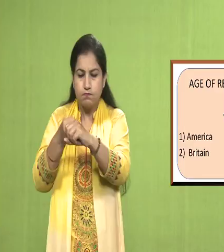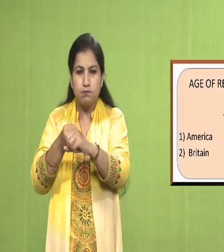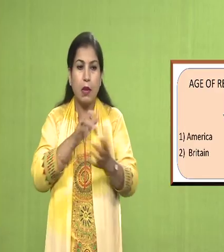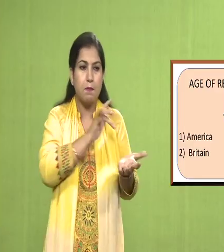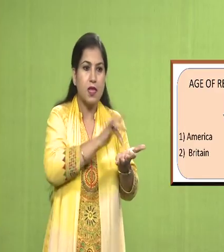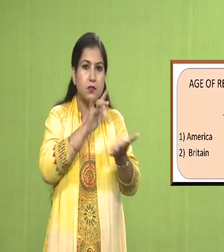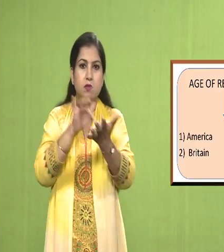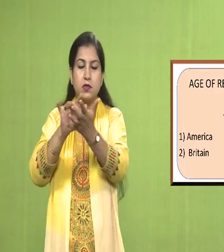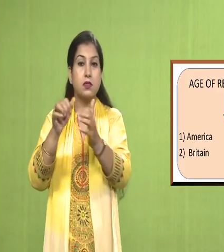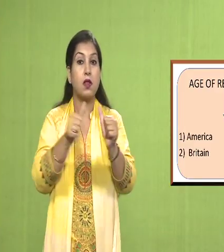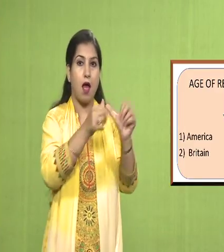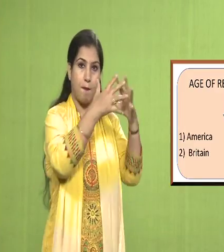Britain,